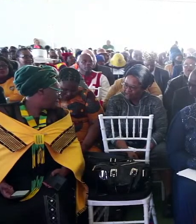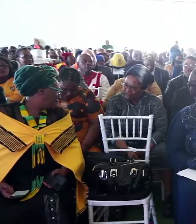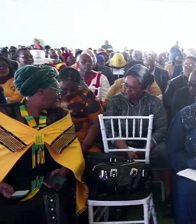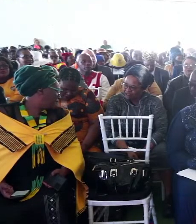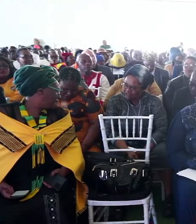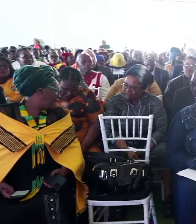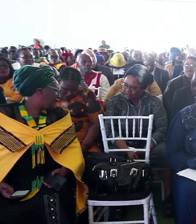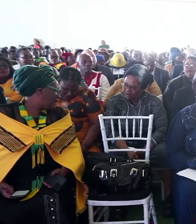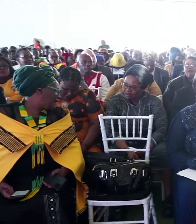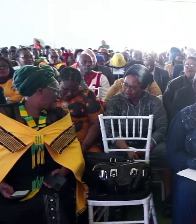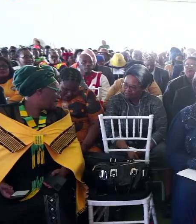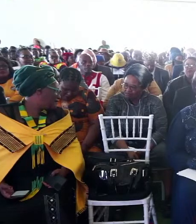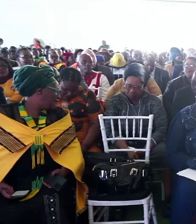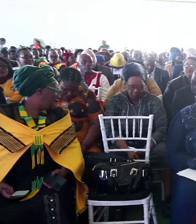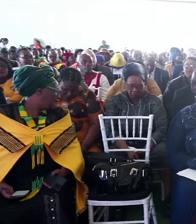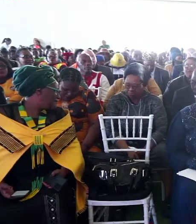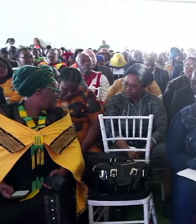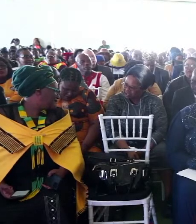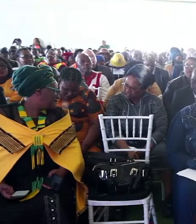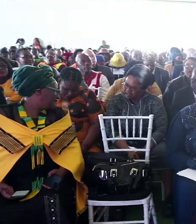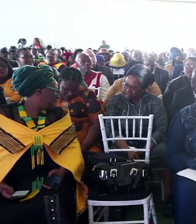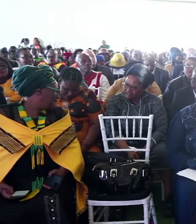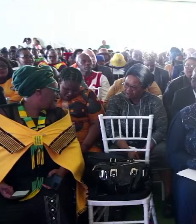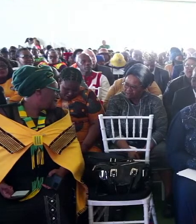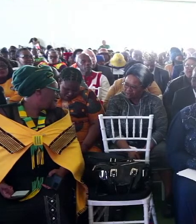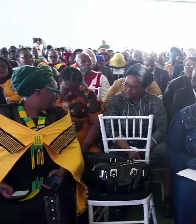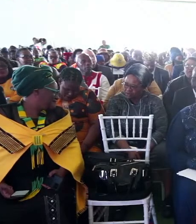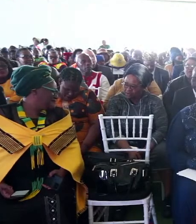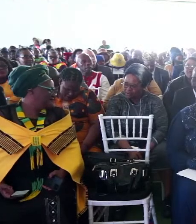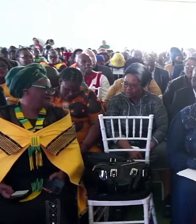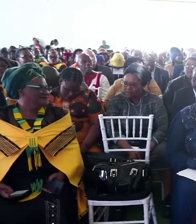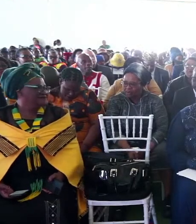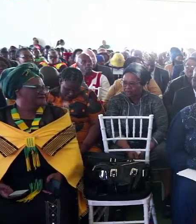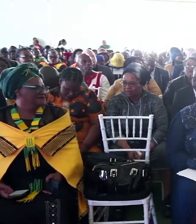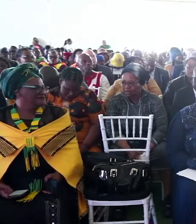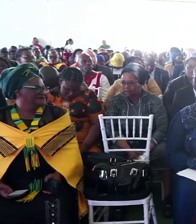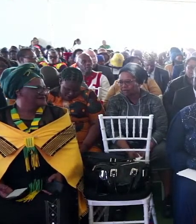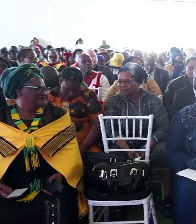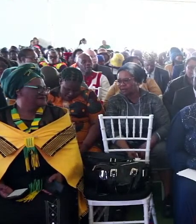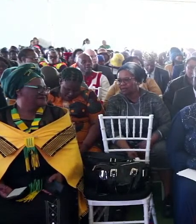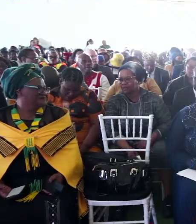Massacre families. Abantu ababevelile kwi-TRC